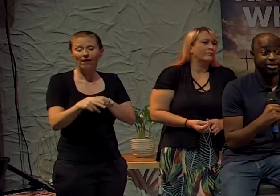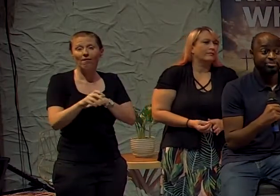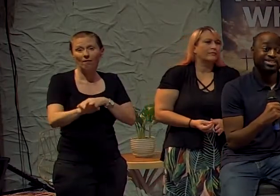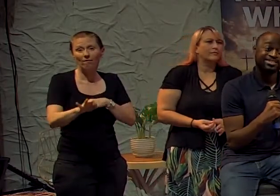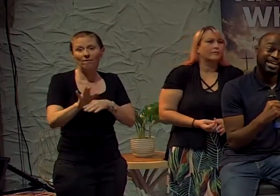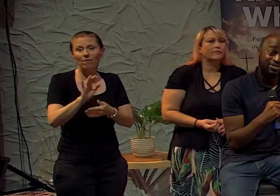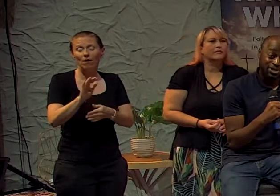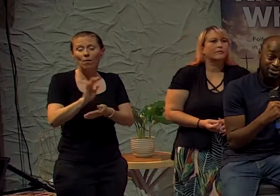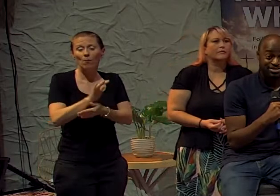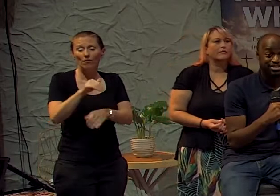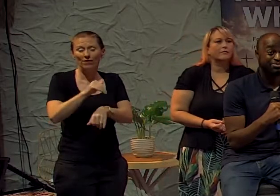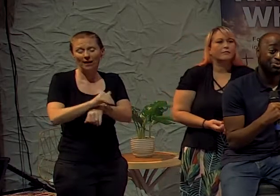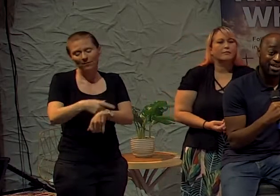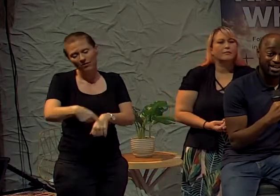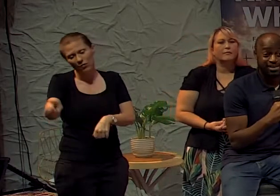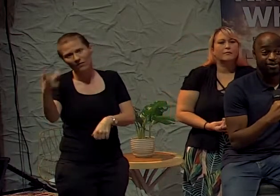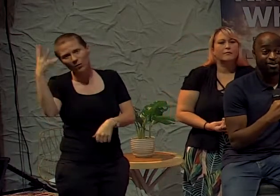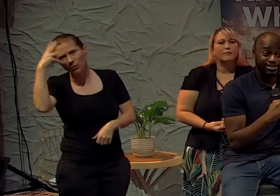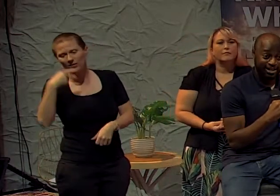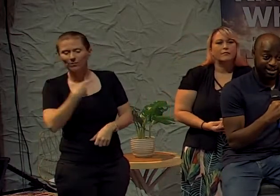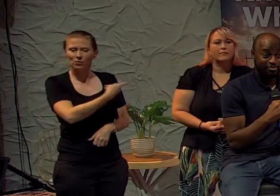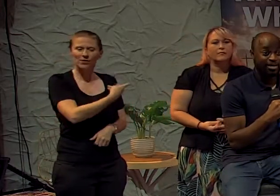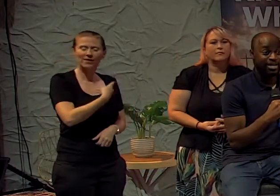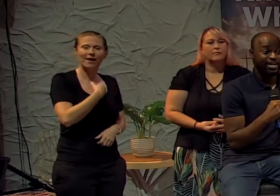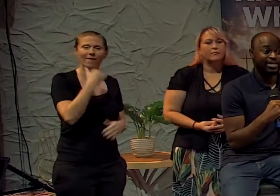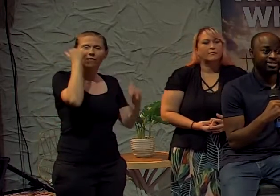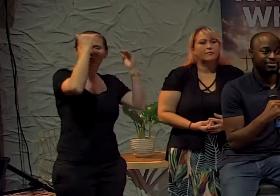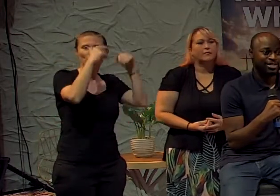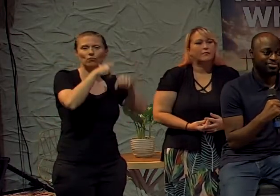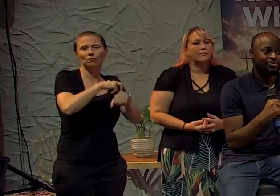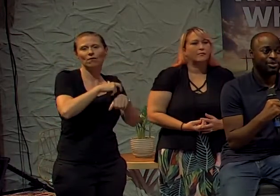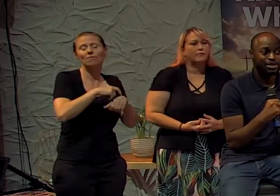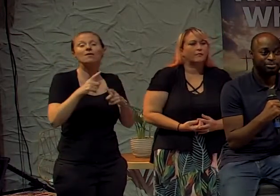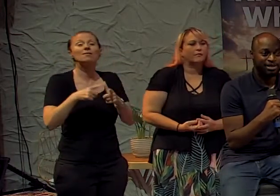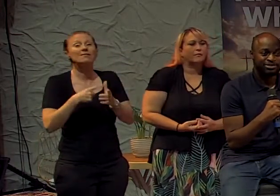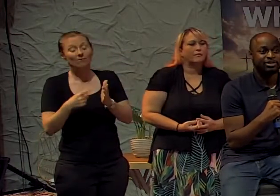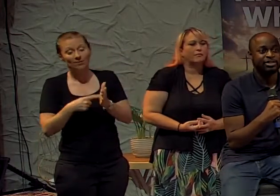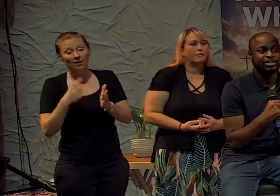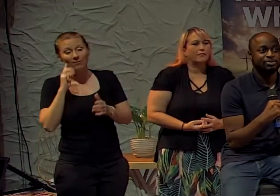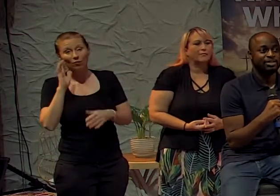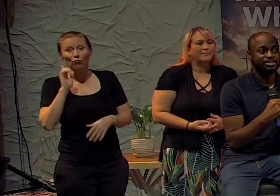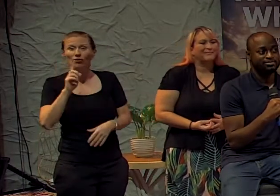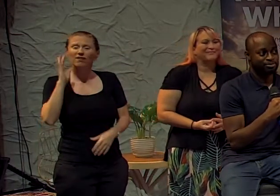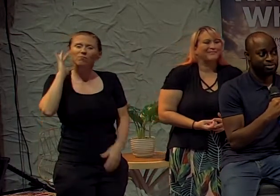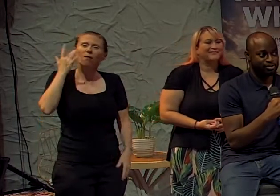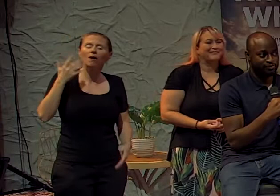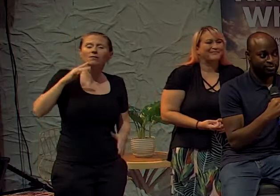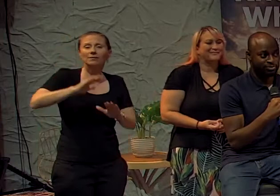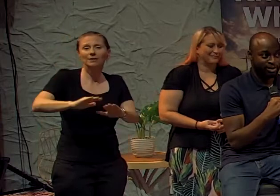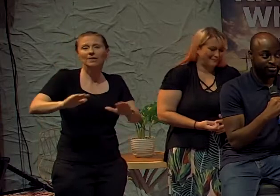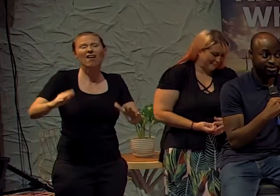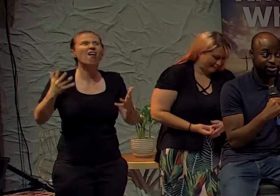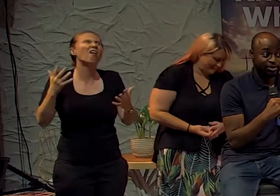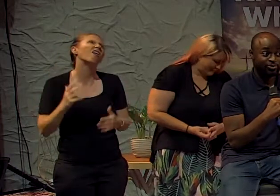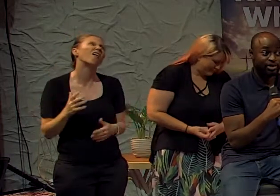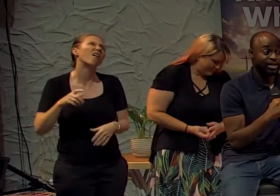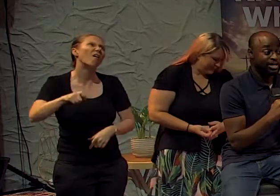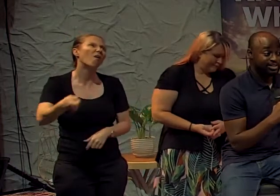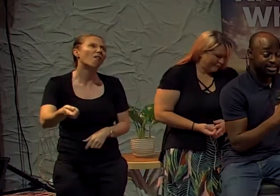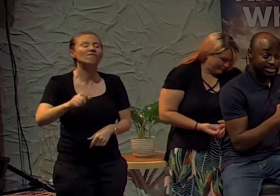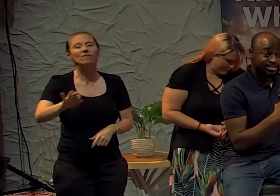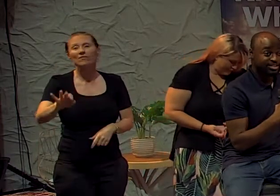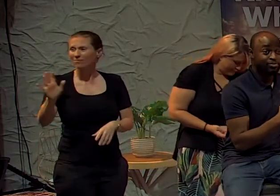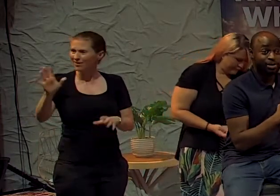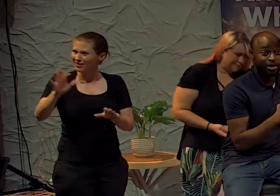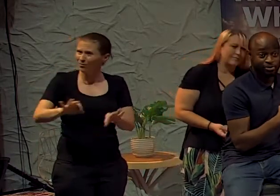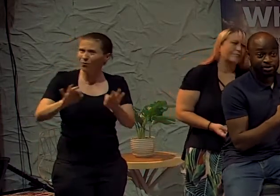night because they have to go to sleep so we can have our time. And sometimes that really bugs our kids, but it's important for them to know that